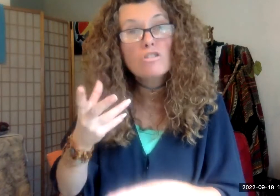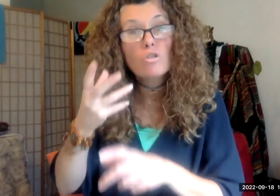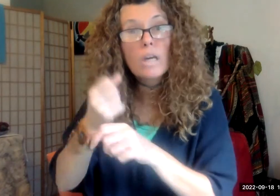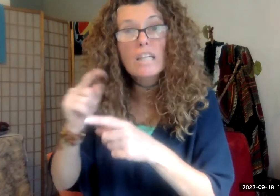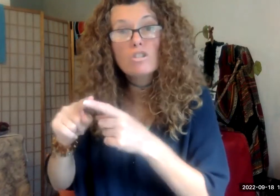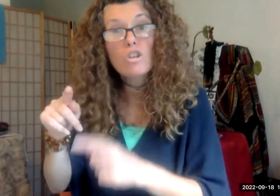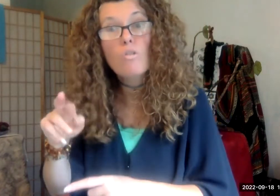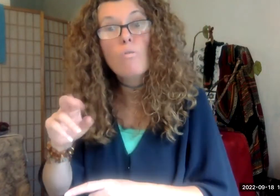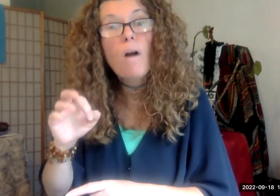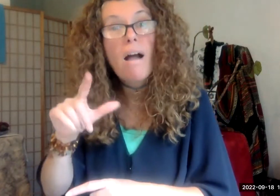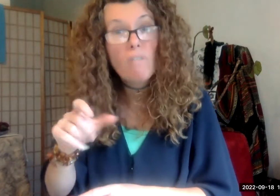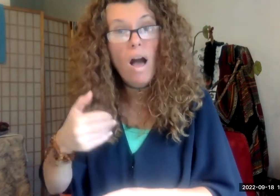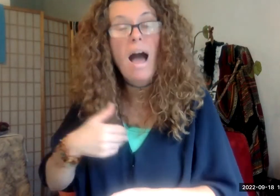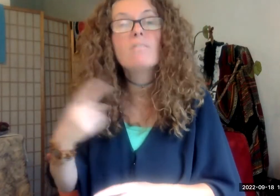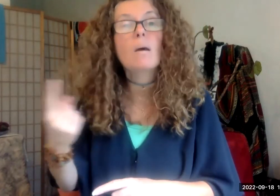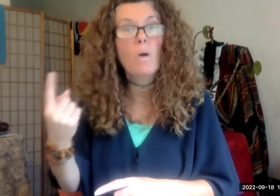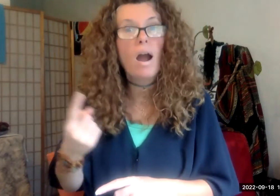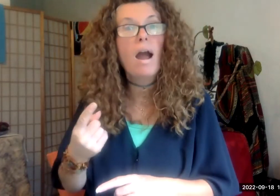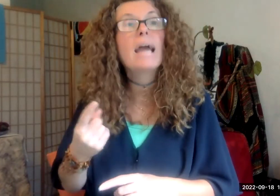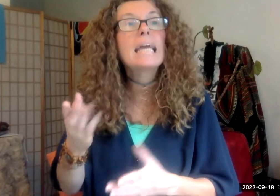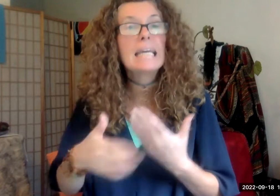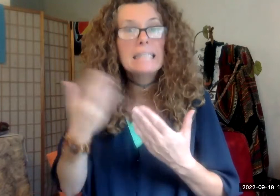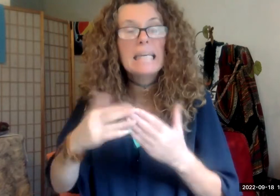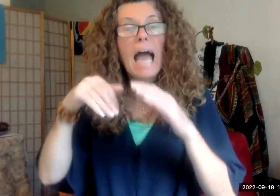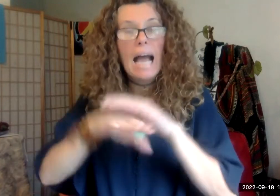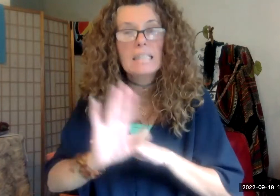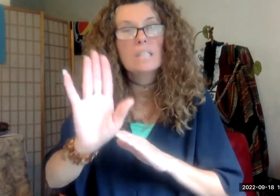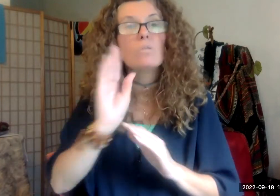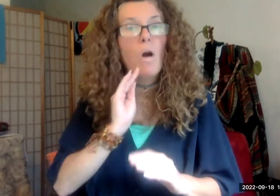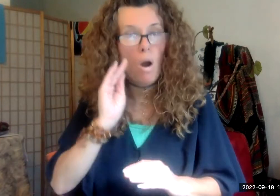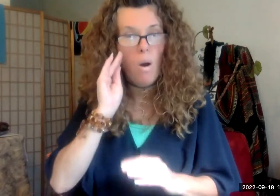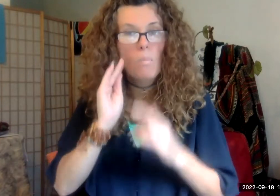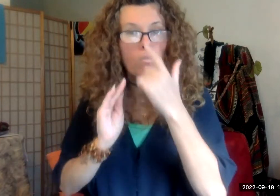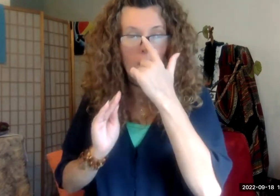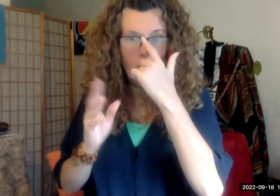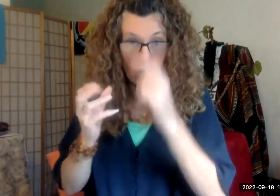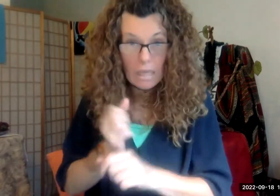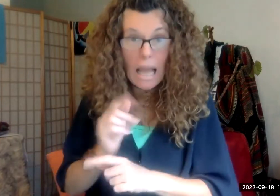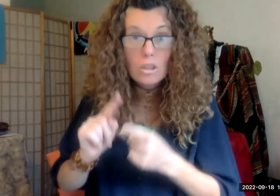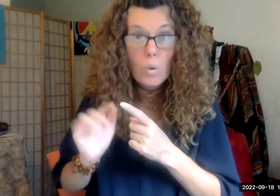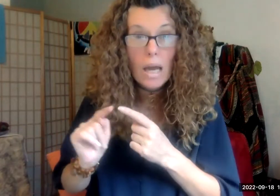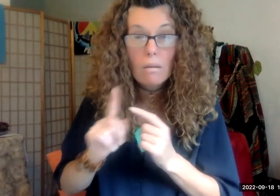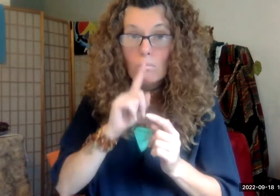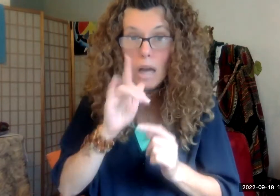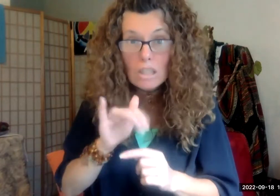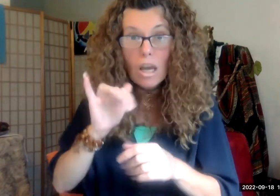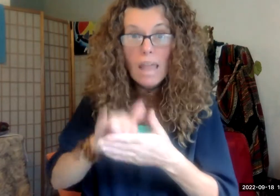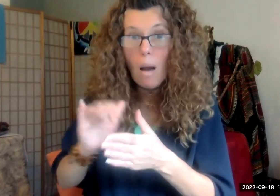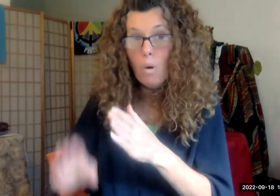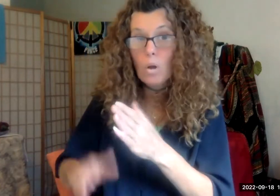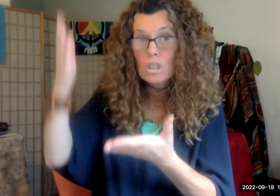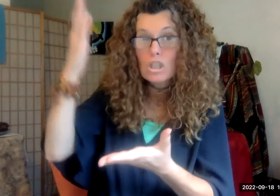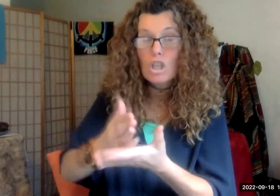should also have a rifle somewhere very handy in your home so you can get to it, because that's what's actually going to stop